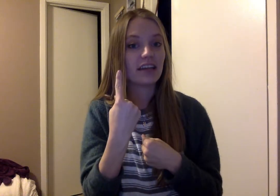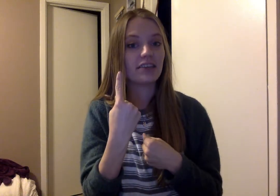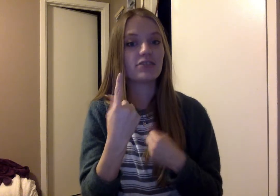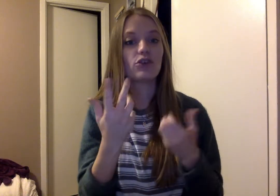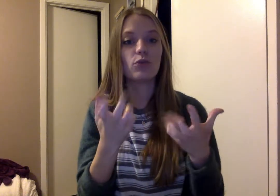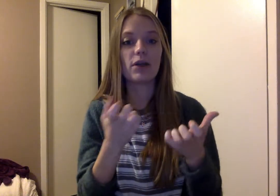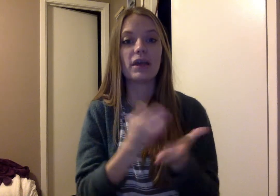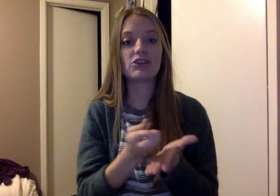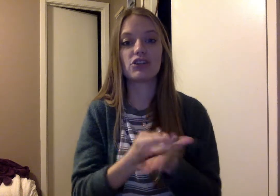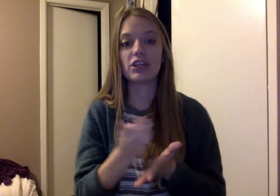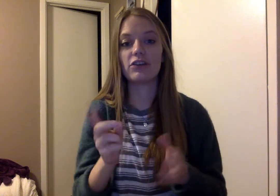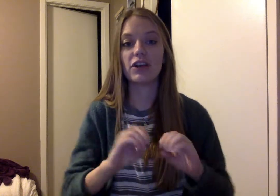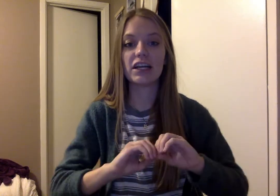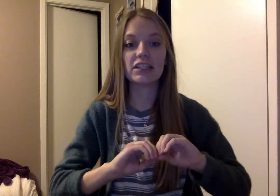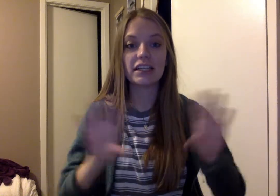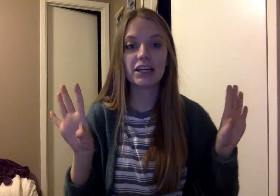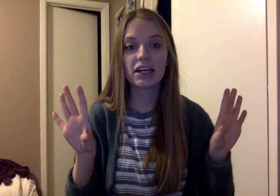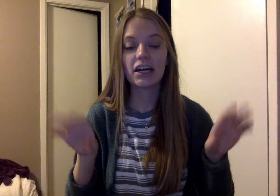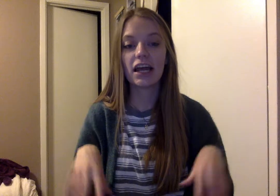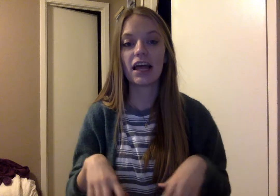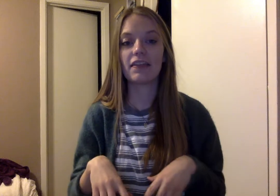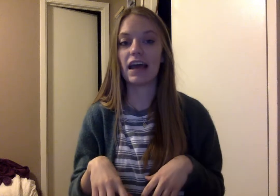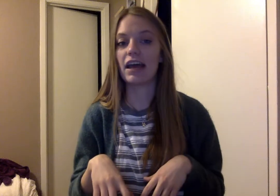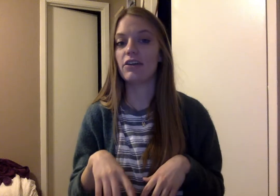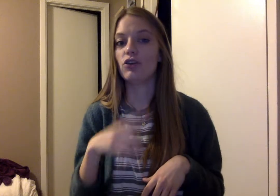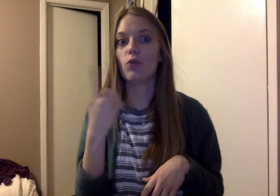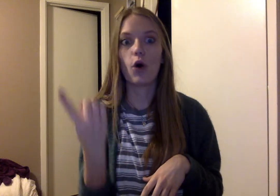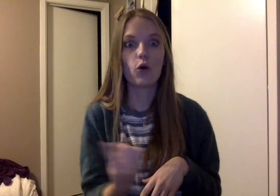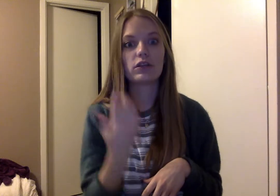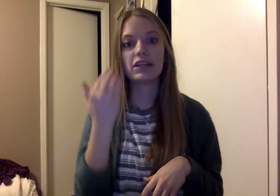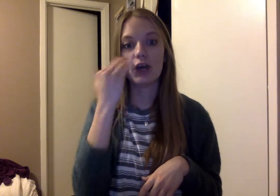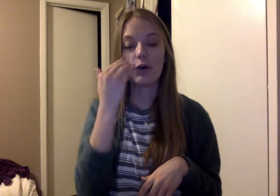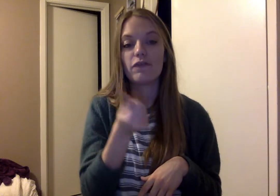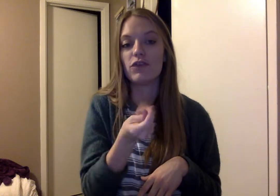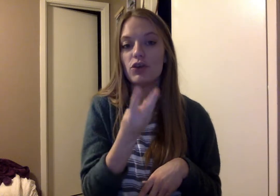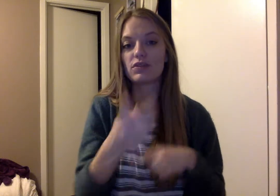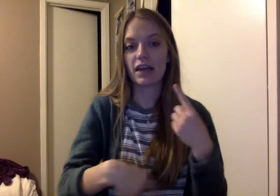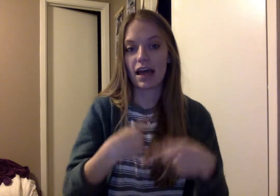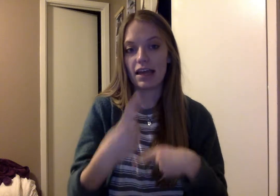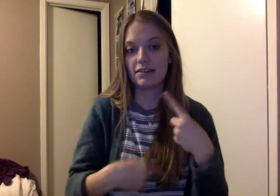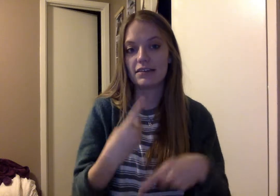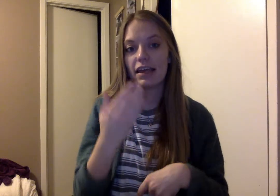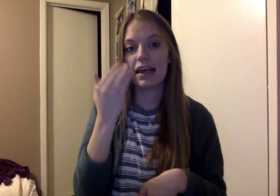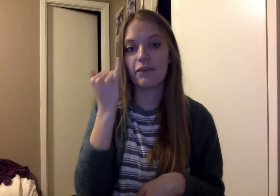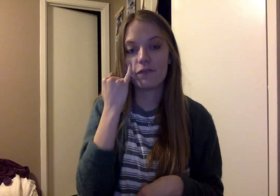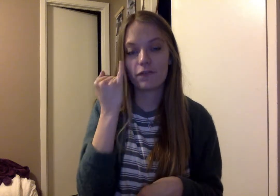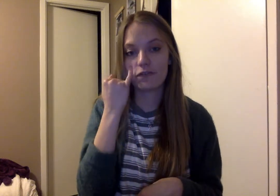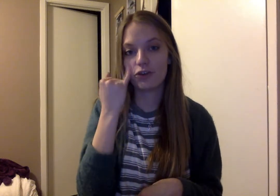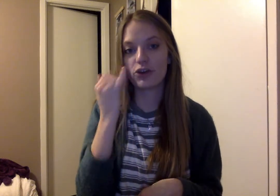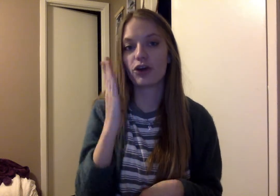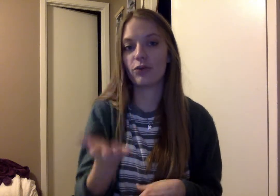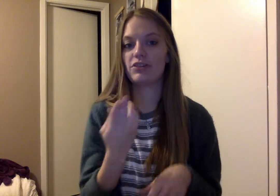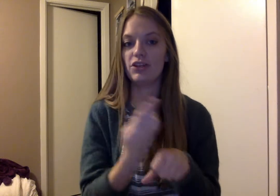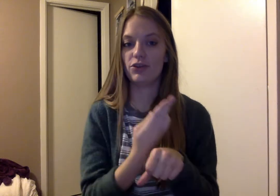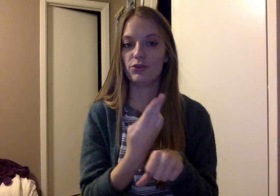it. So you want to make sure that you're very clear that you only know a few signs if you're going to use